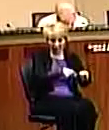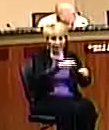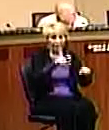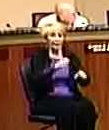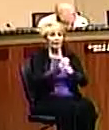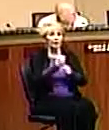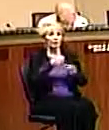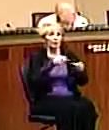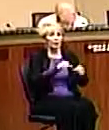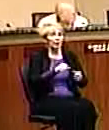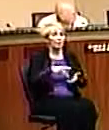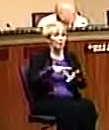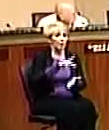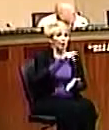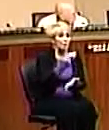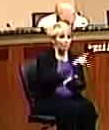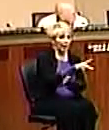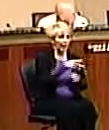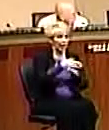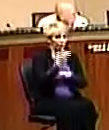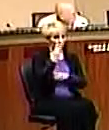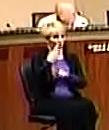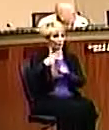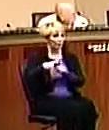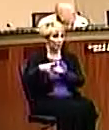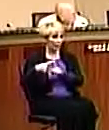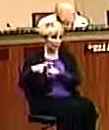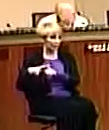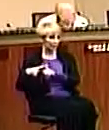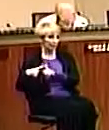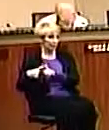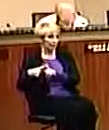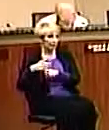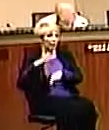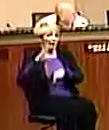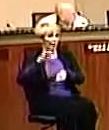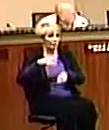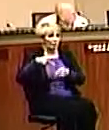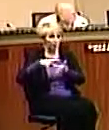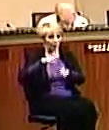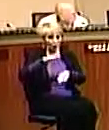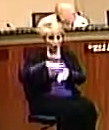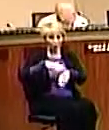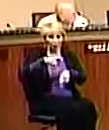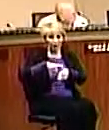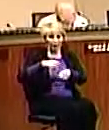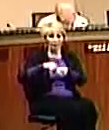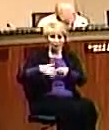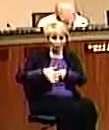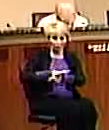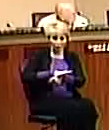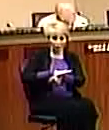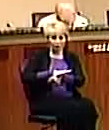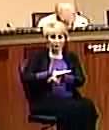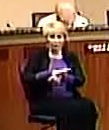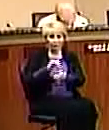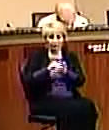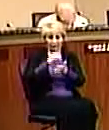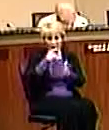get the deposit refunded after 12 months of on-time payment in full of amounts